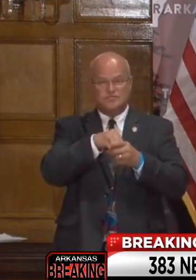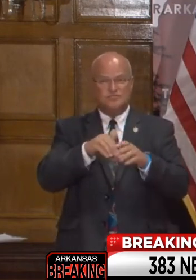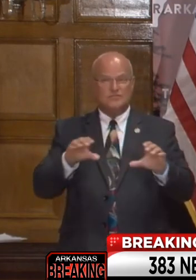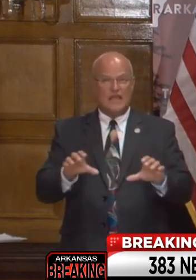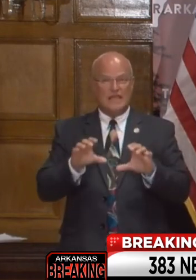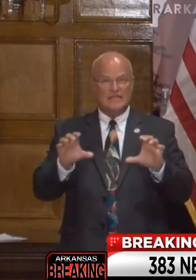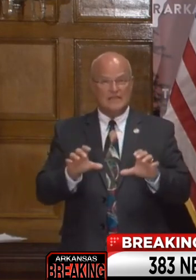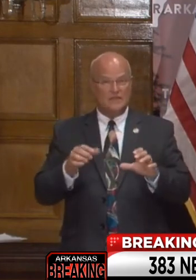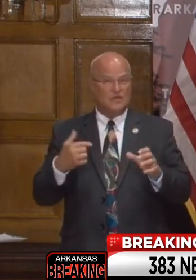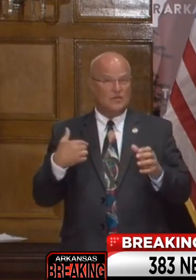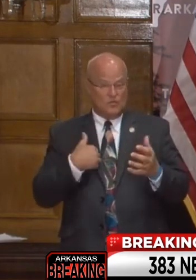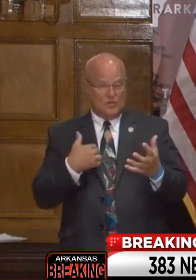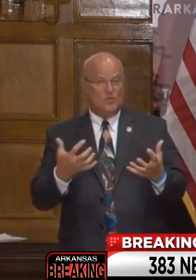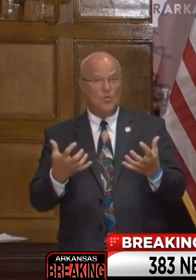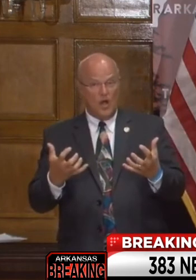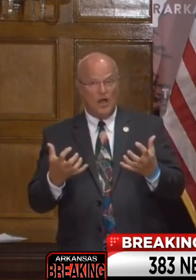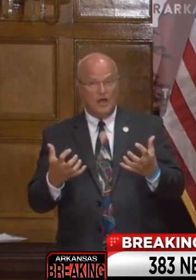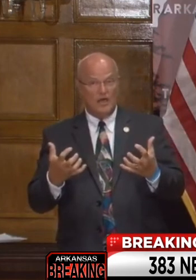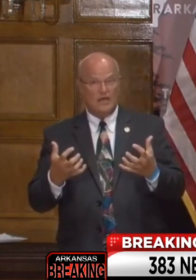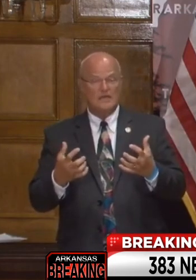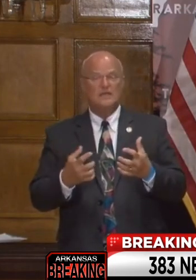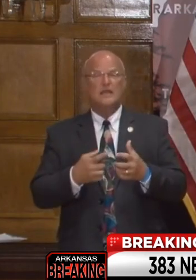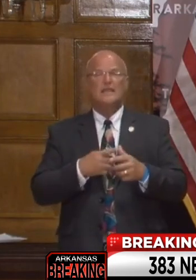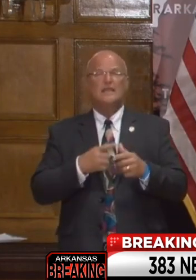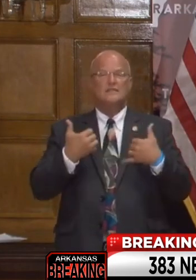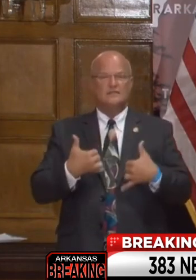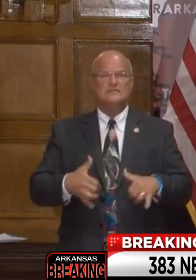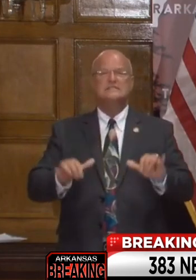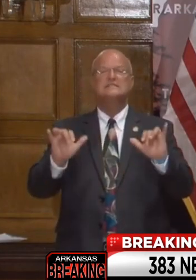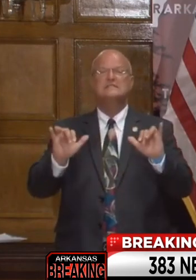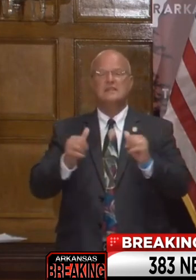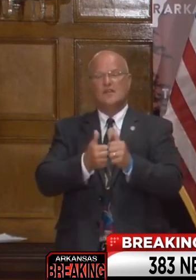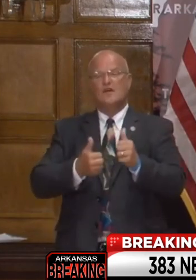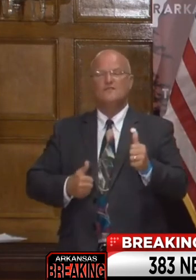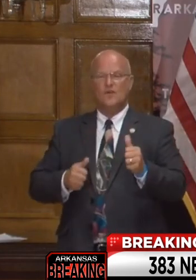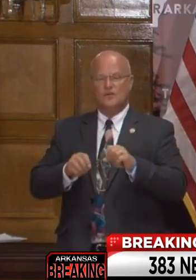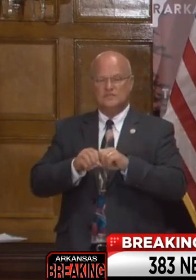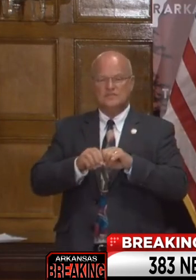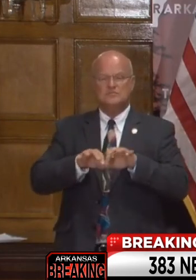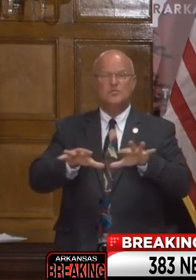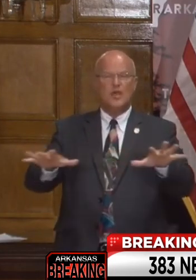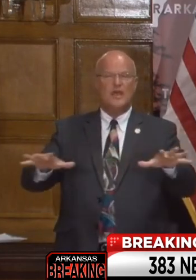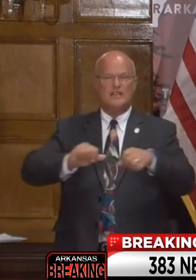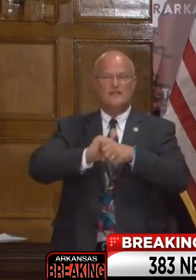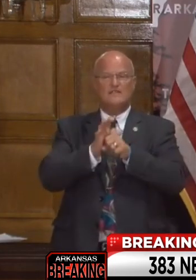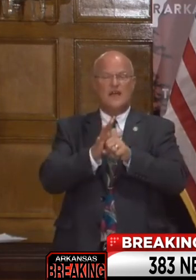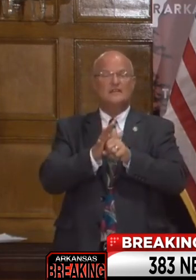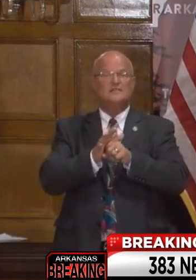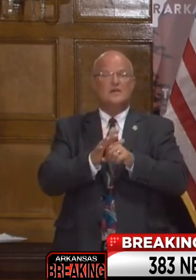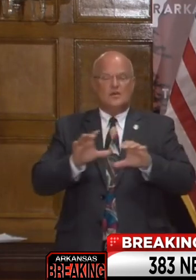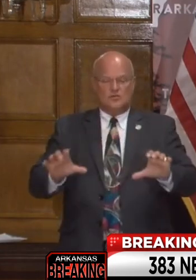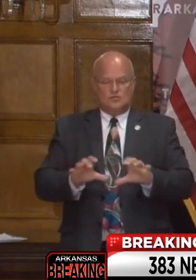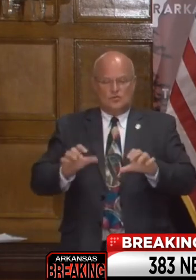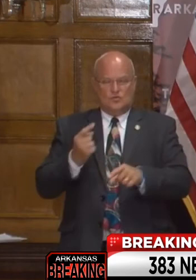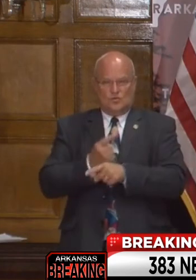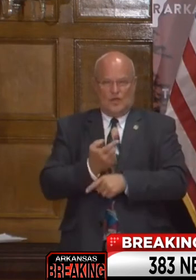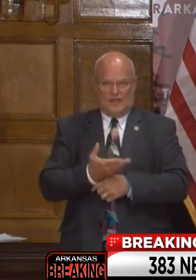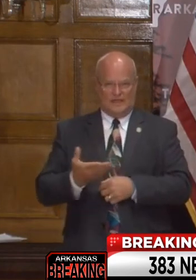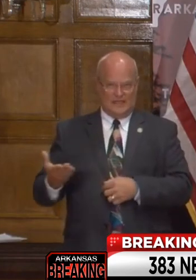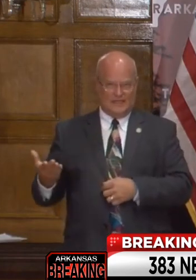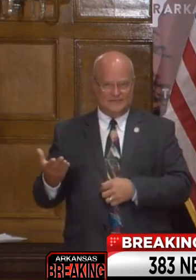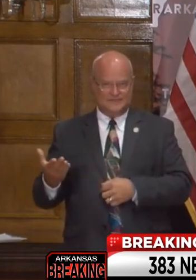activity, which we want to do, then you can still avoid the spread of the virus by conducting yourself in the right